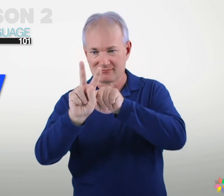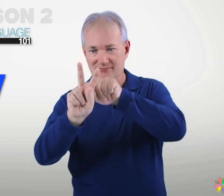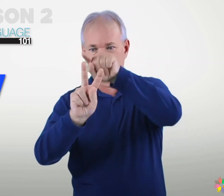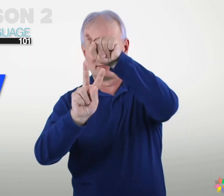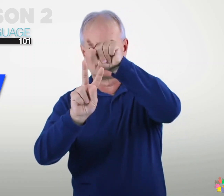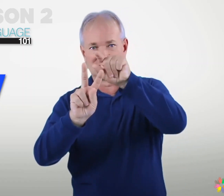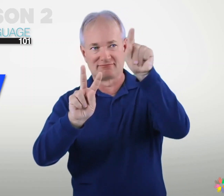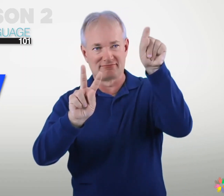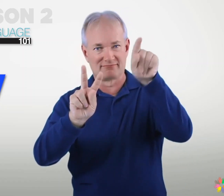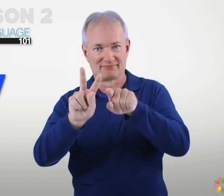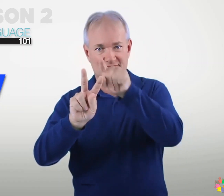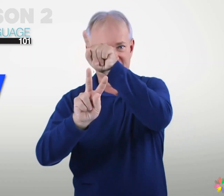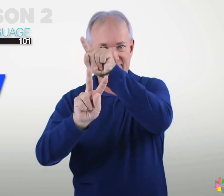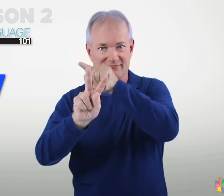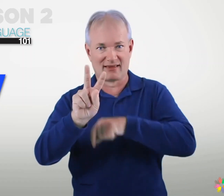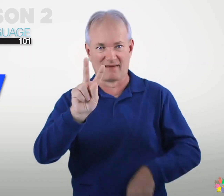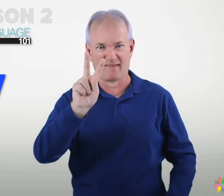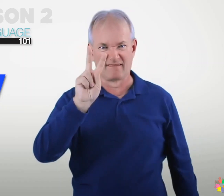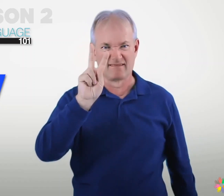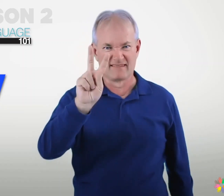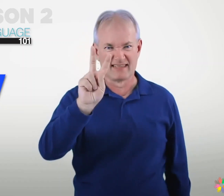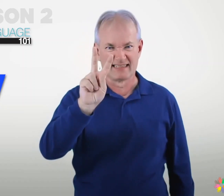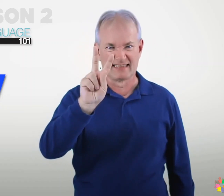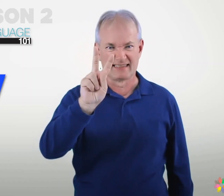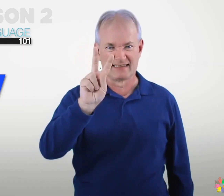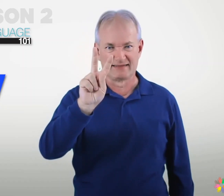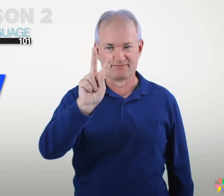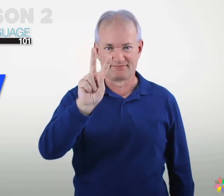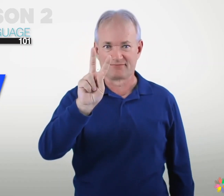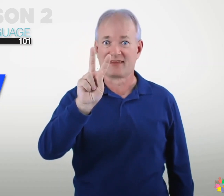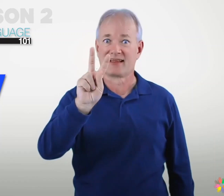V. It looks just like how you write it. V.